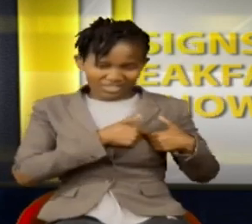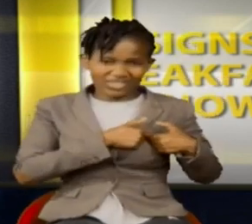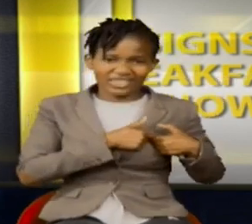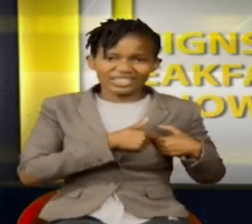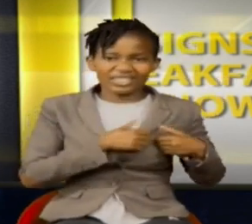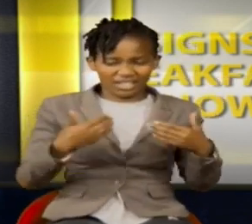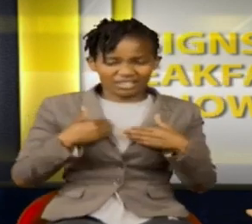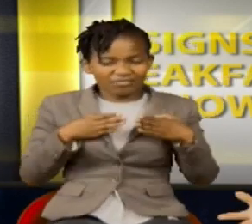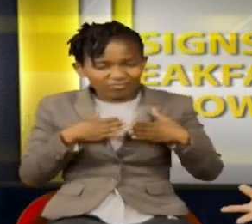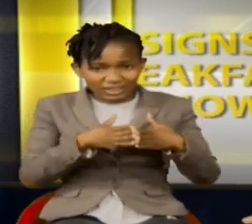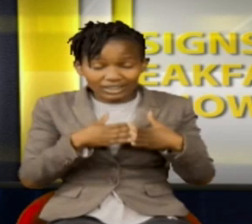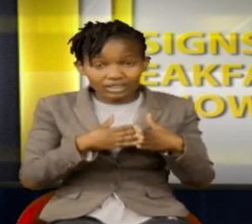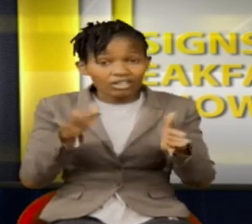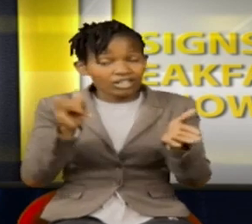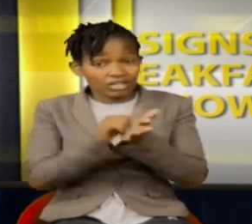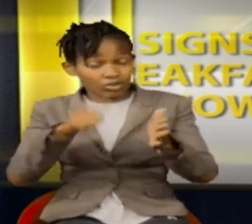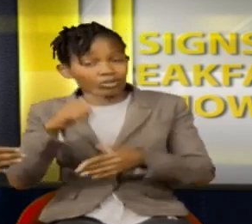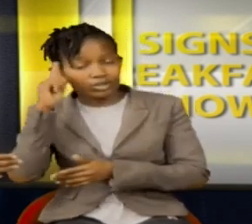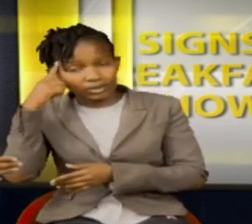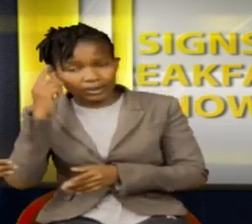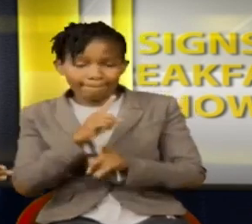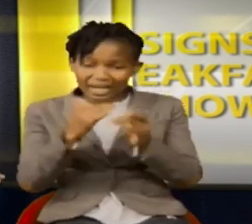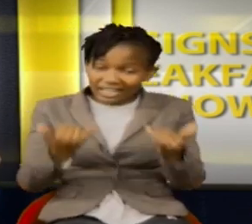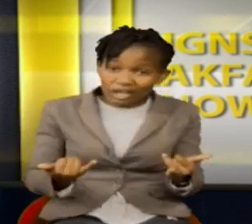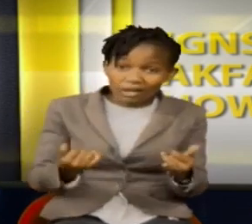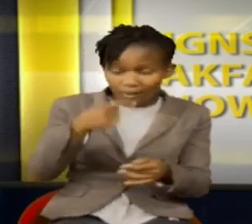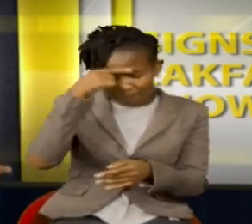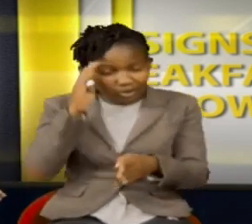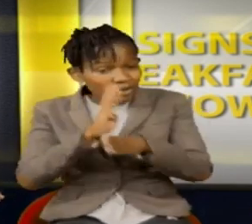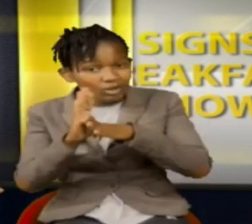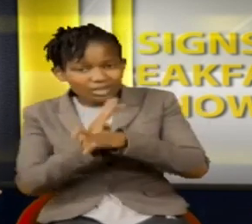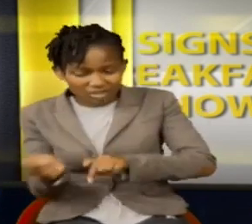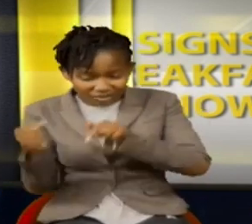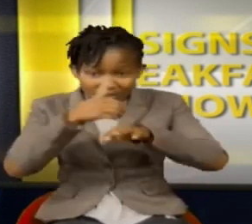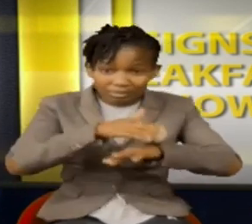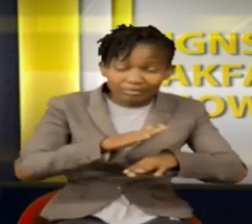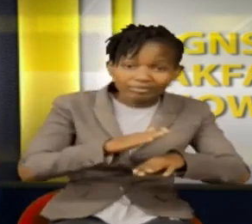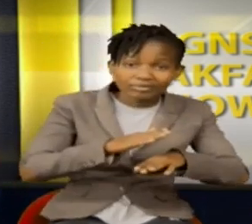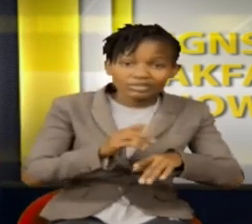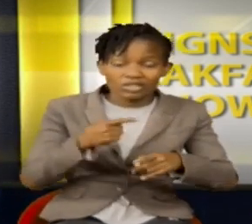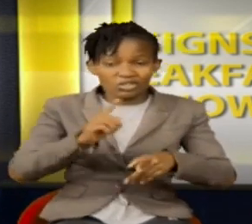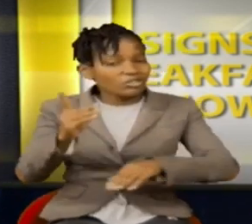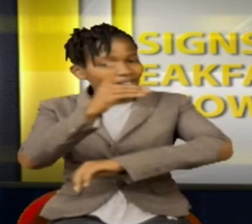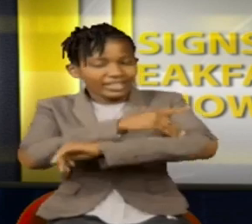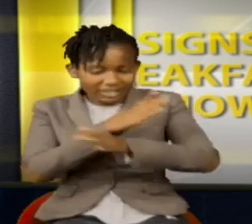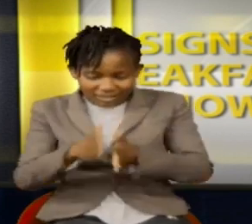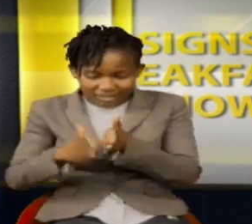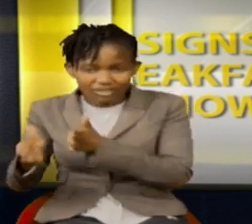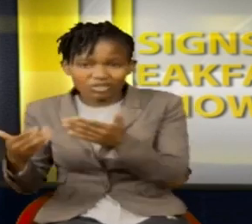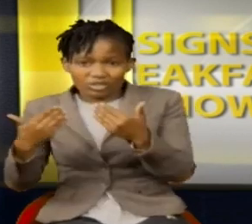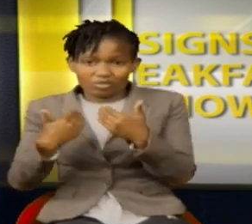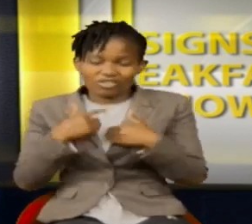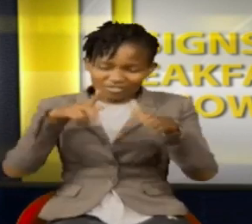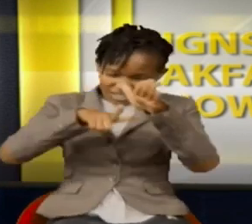That is how we think, man. True. But now that you're busy, you've come here early. Yes. Your whole day is planned. Yeah. So you have less time